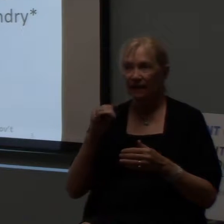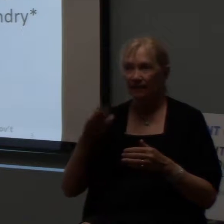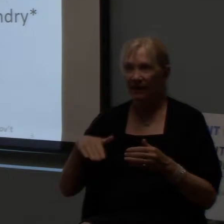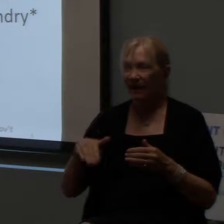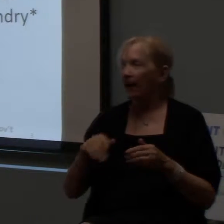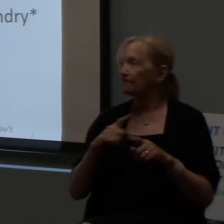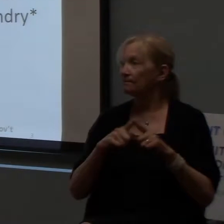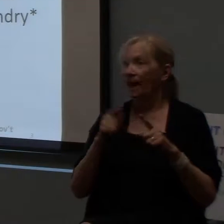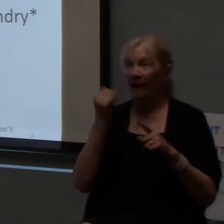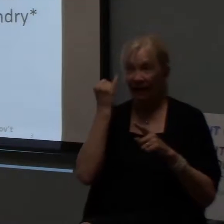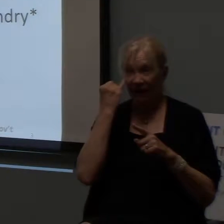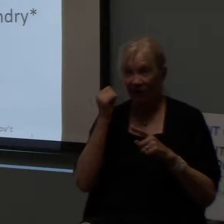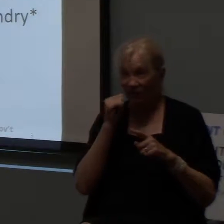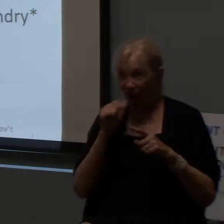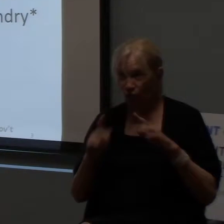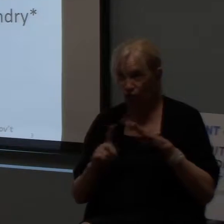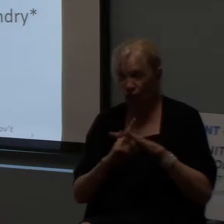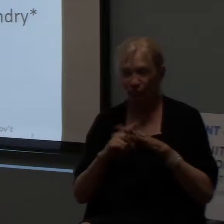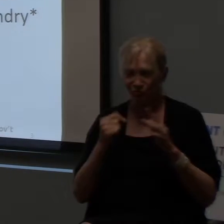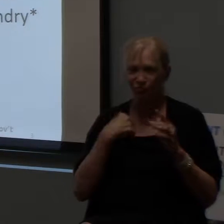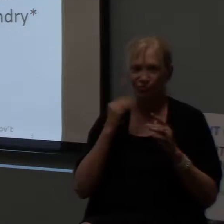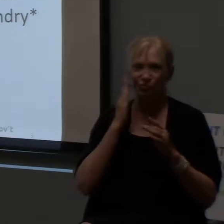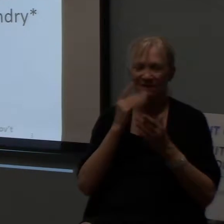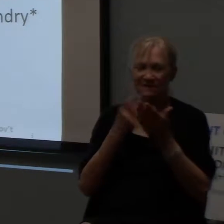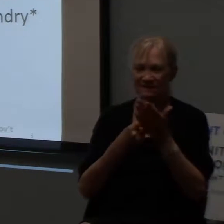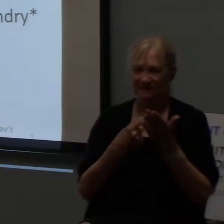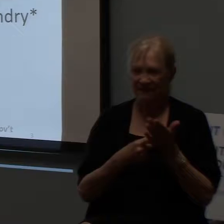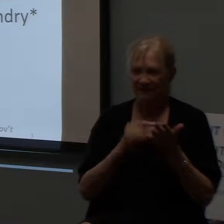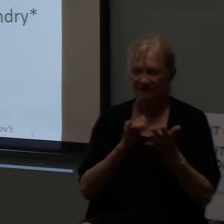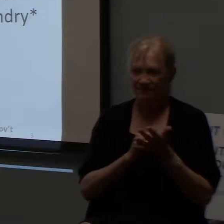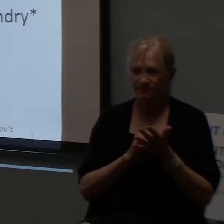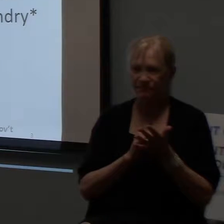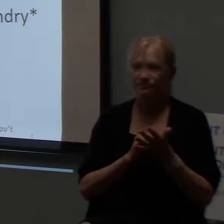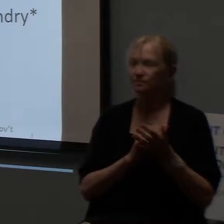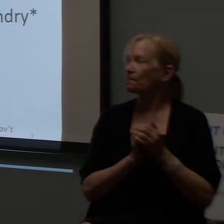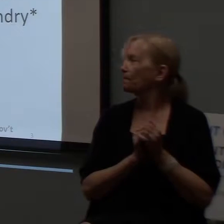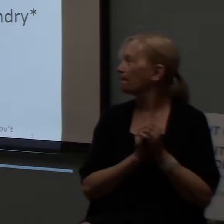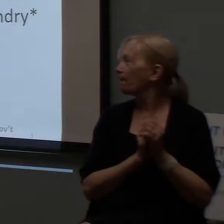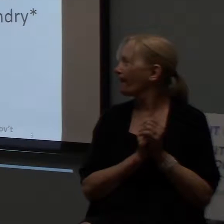it if he doesn't come. And then discussion.